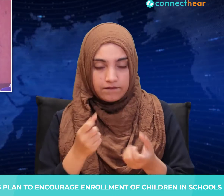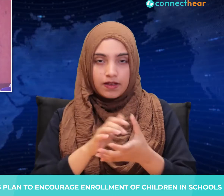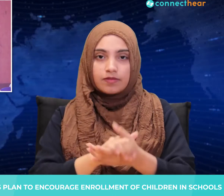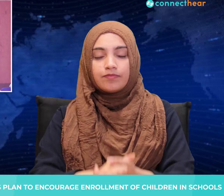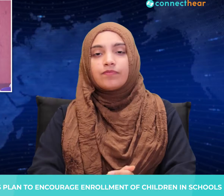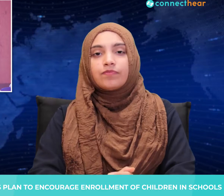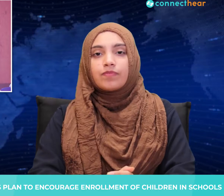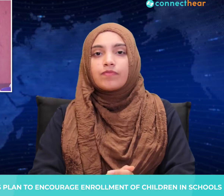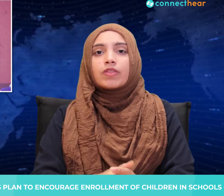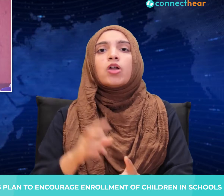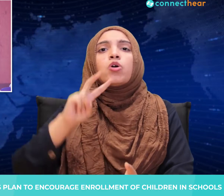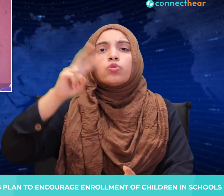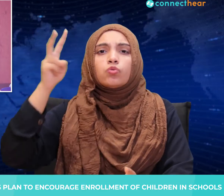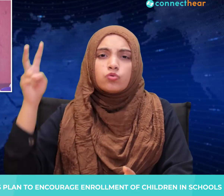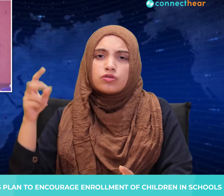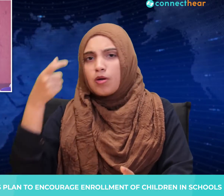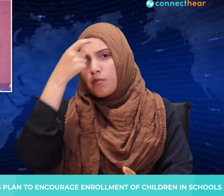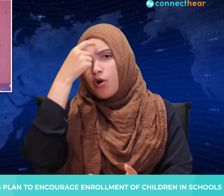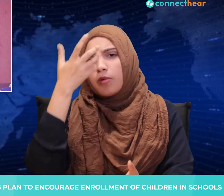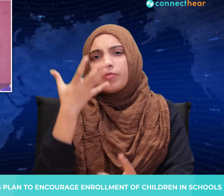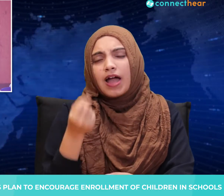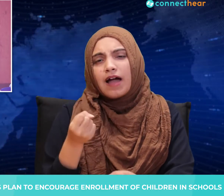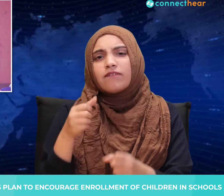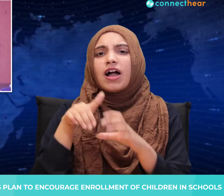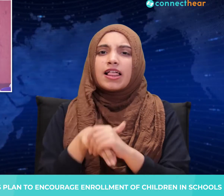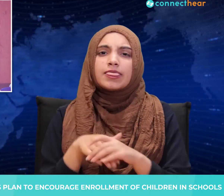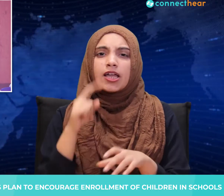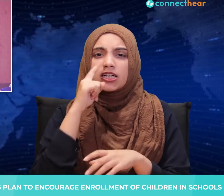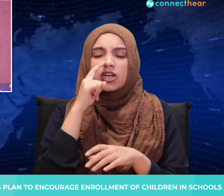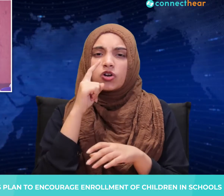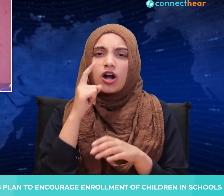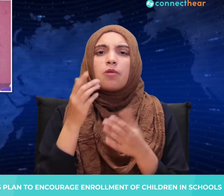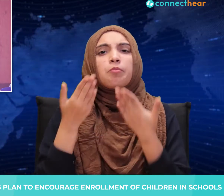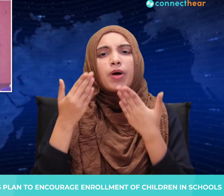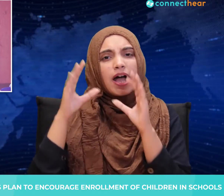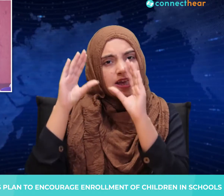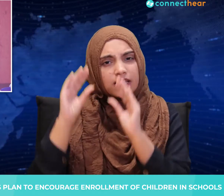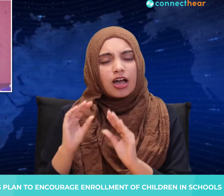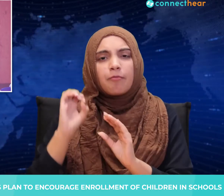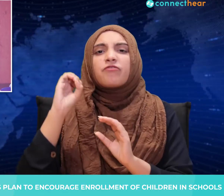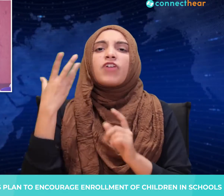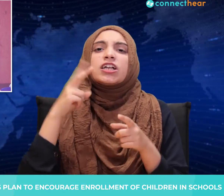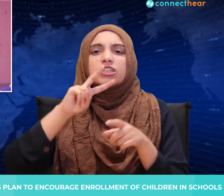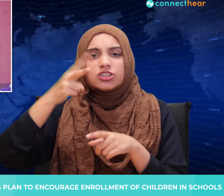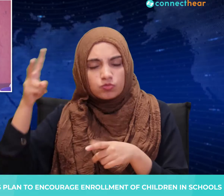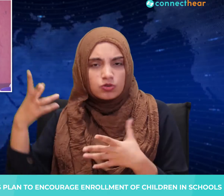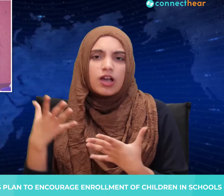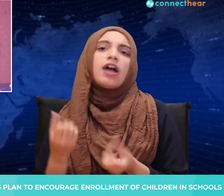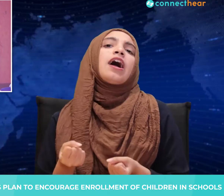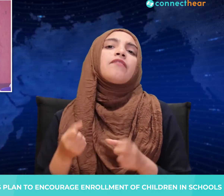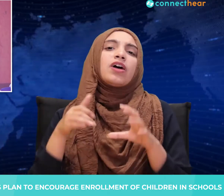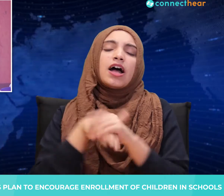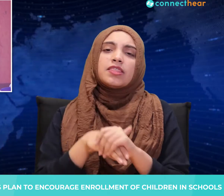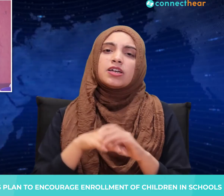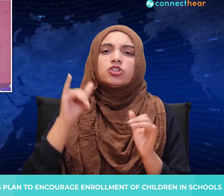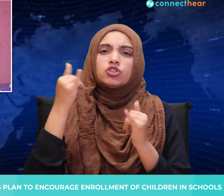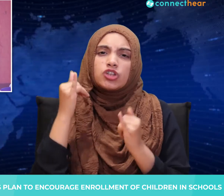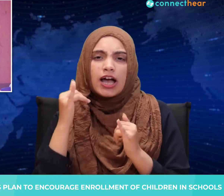There are other issues for low ratio of girls in schools, he said, adding that at times schools were